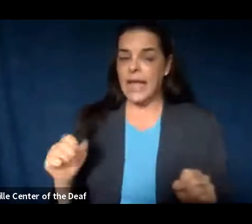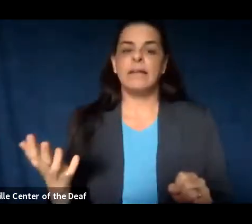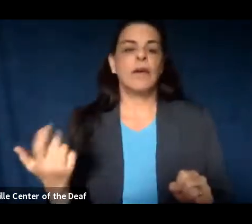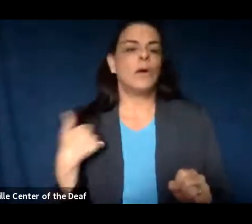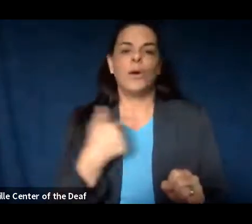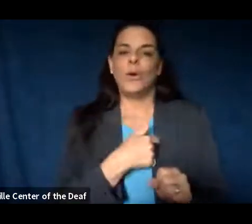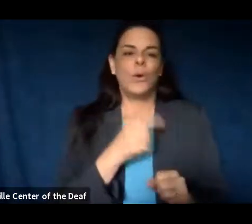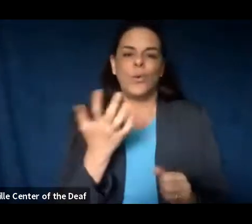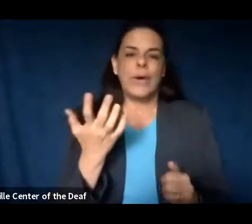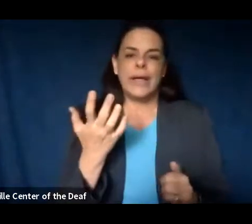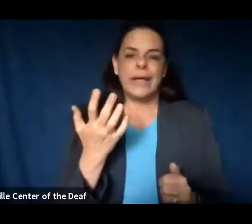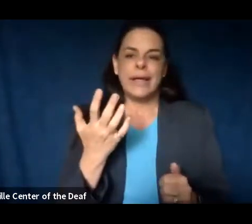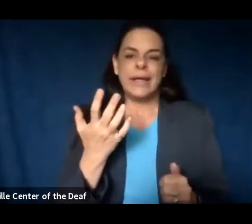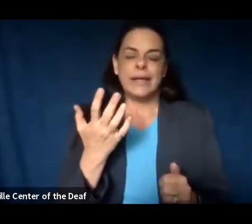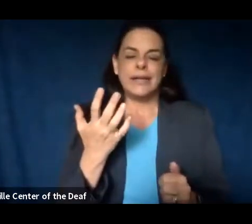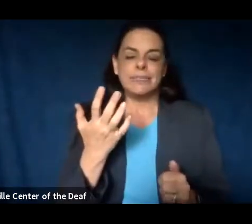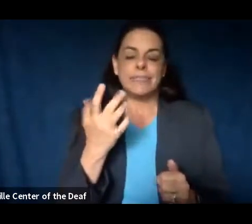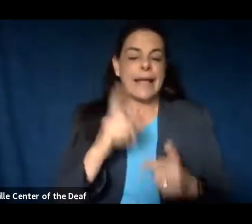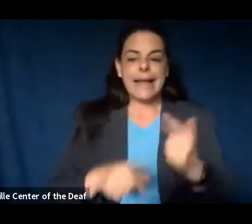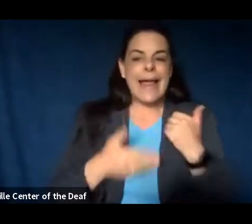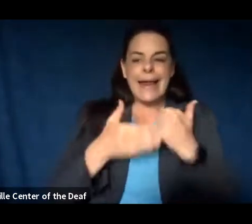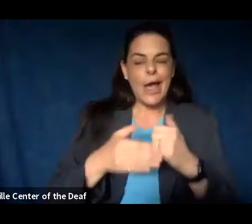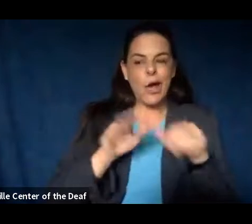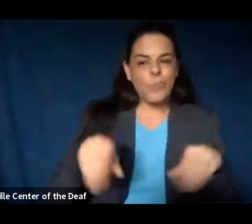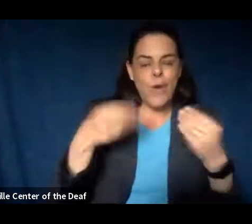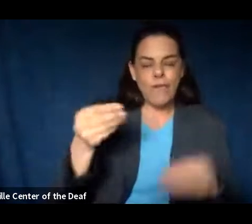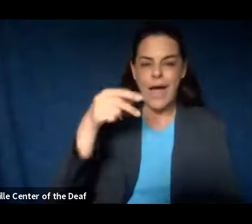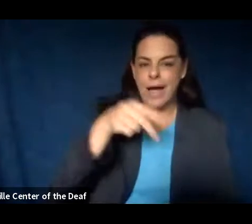can't help to provide PPE for everybody. We